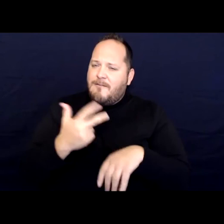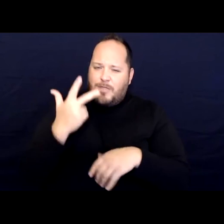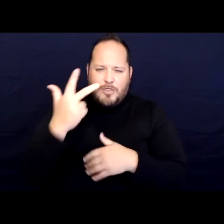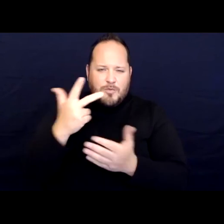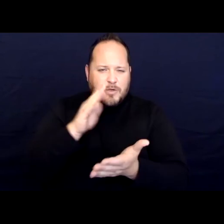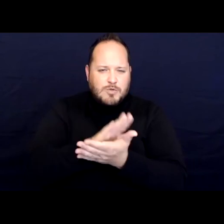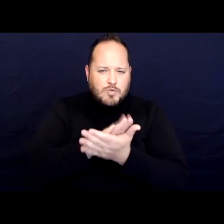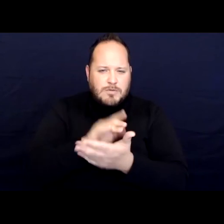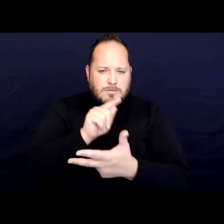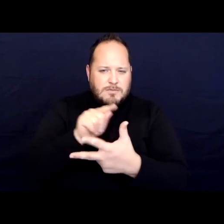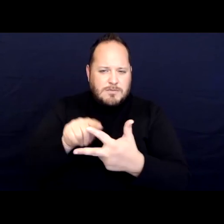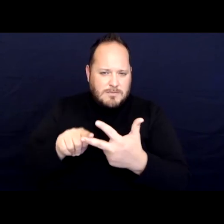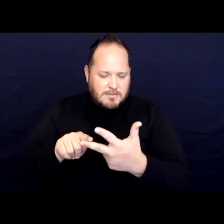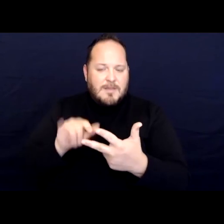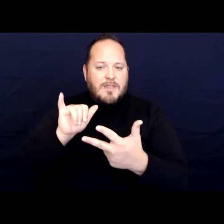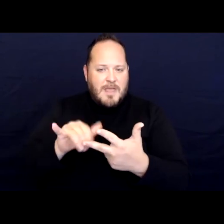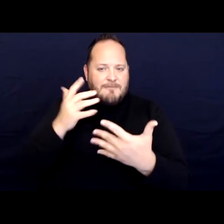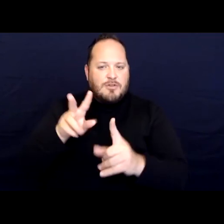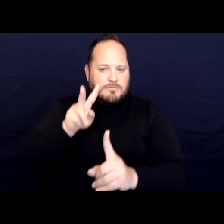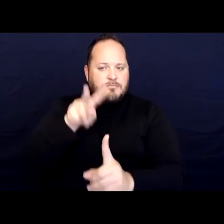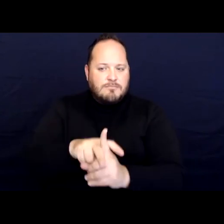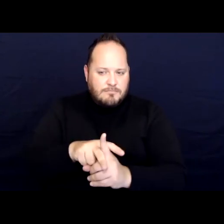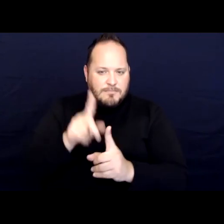are designated to provide vaccinations